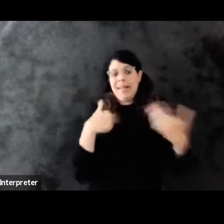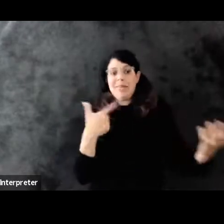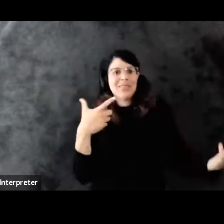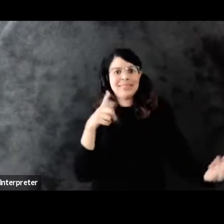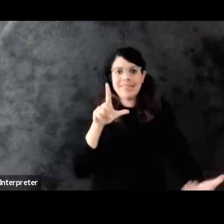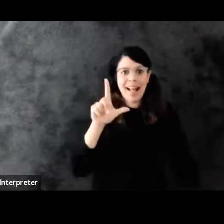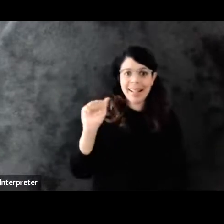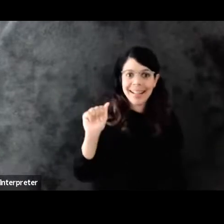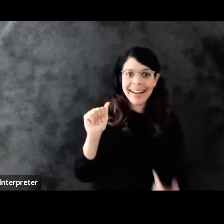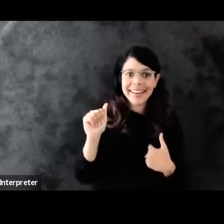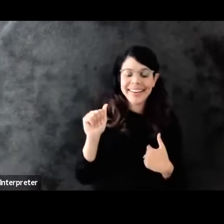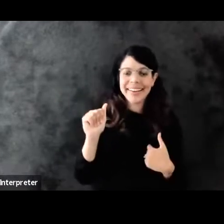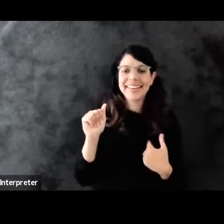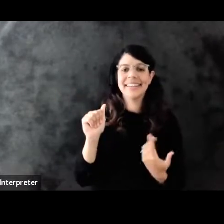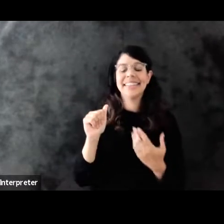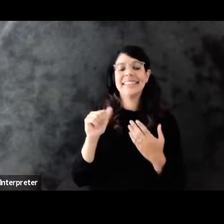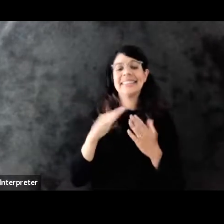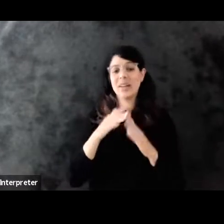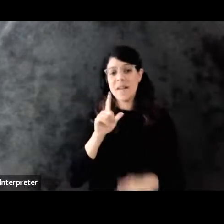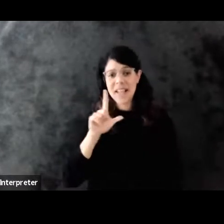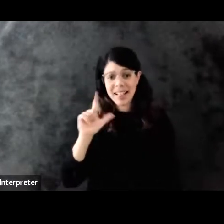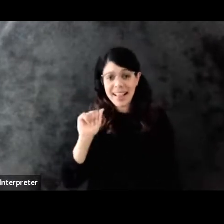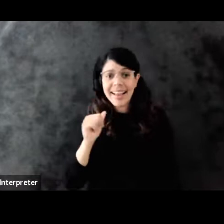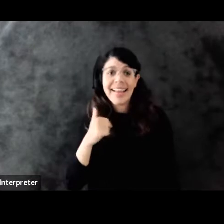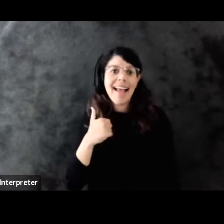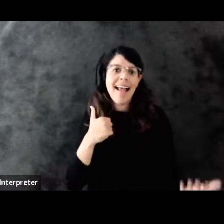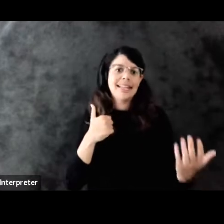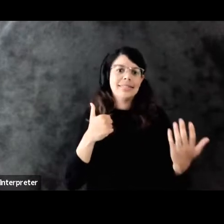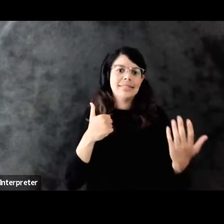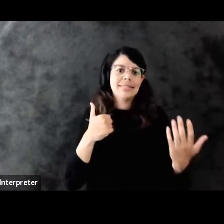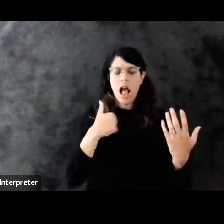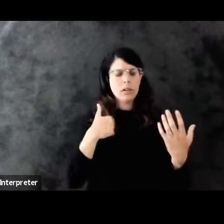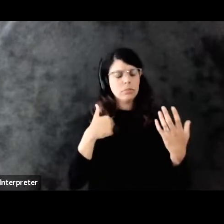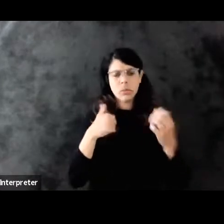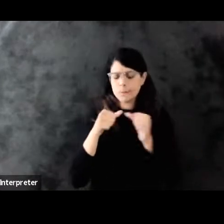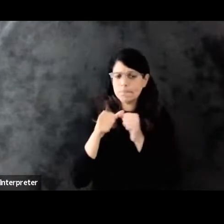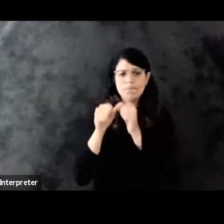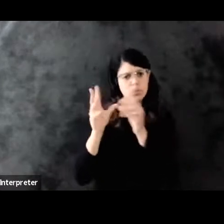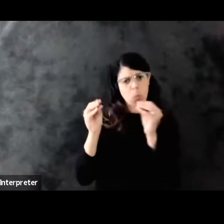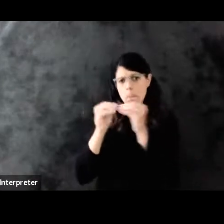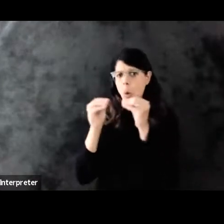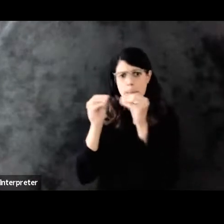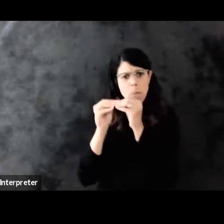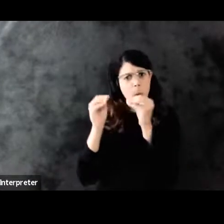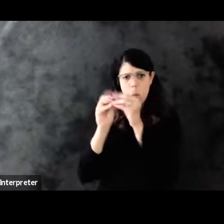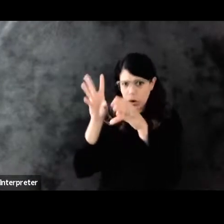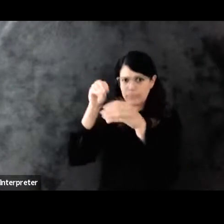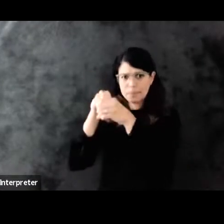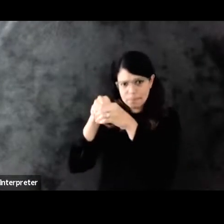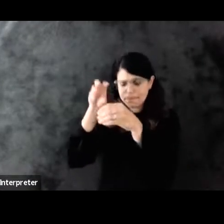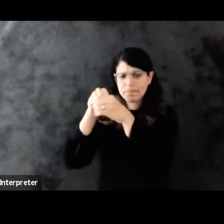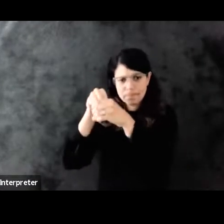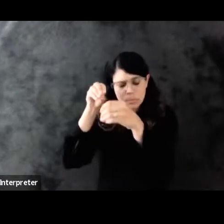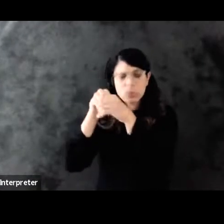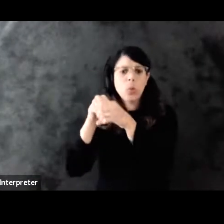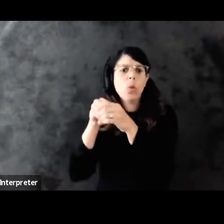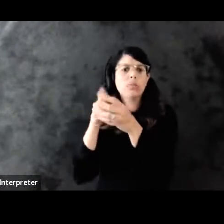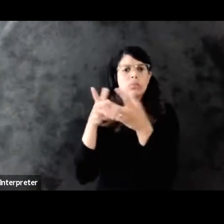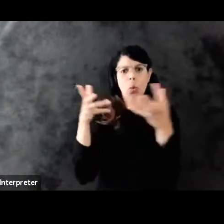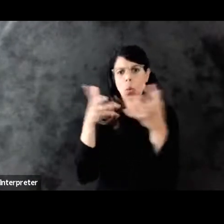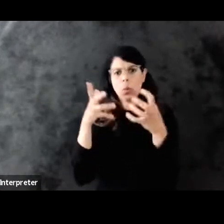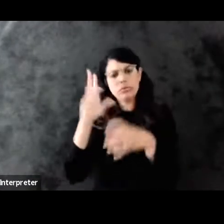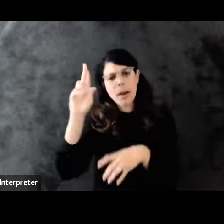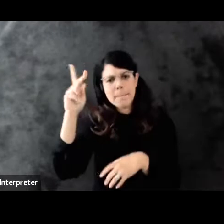then I started, getting more involved with politics in the community and play